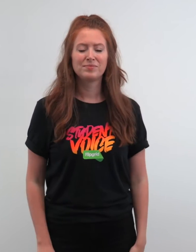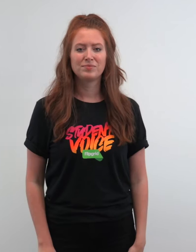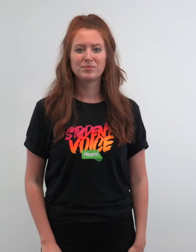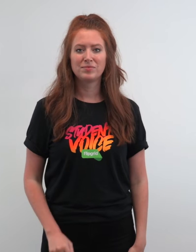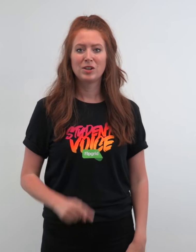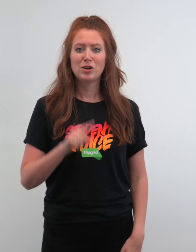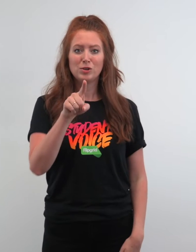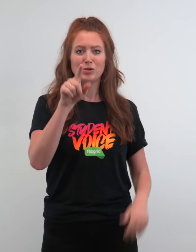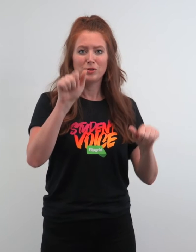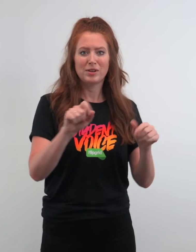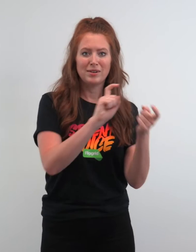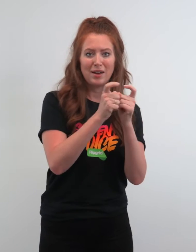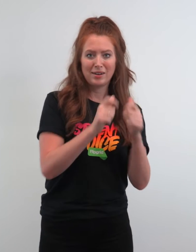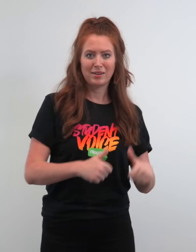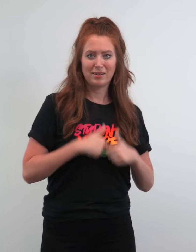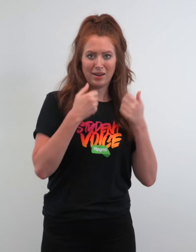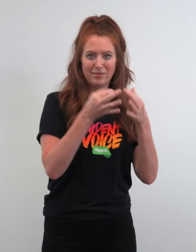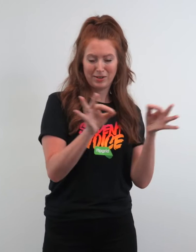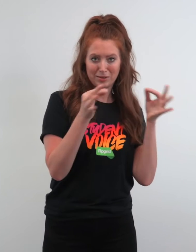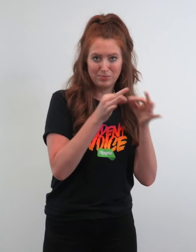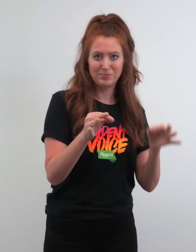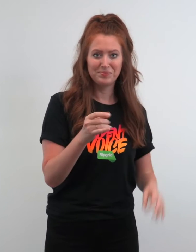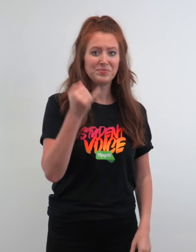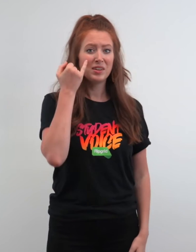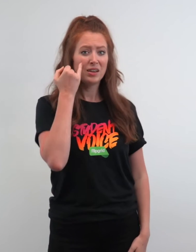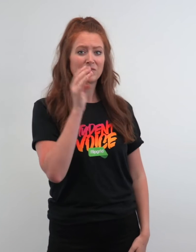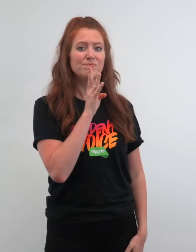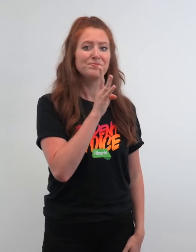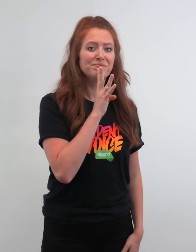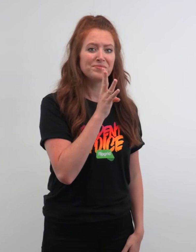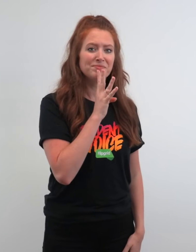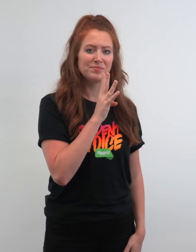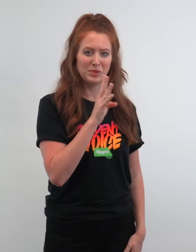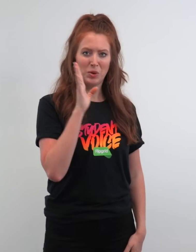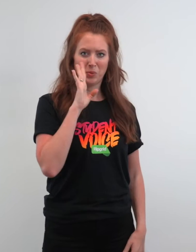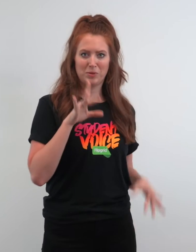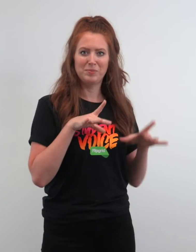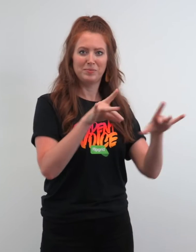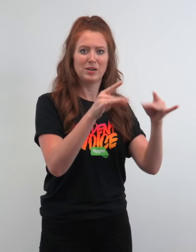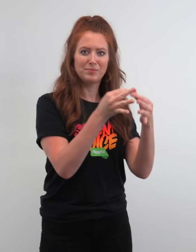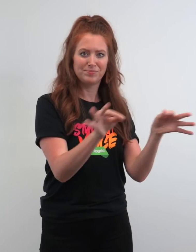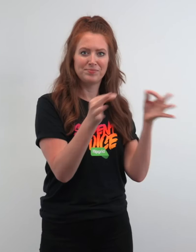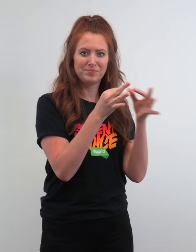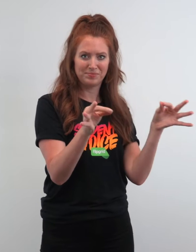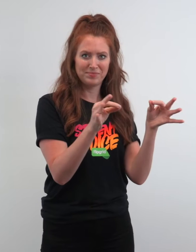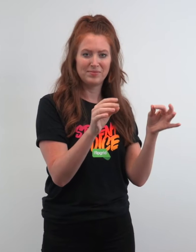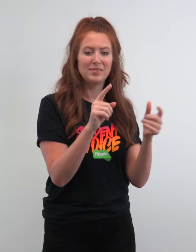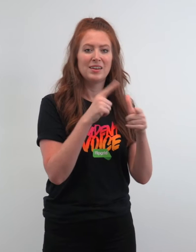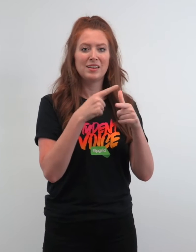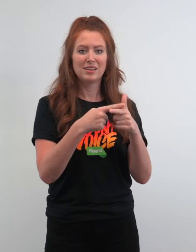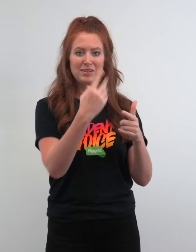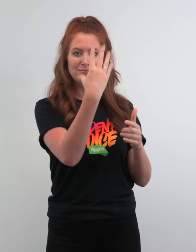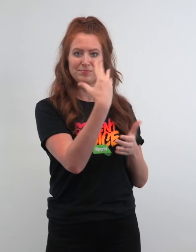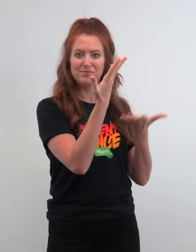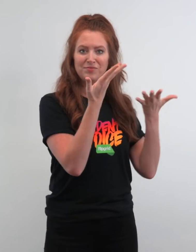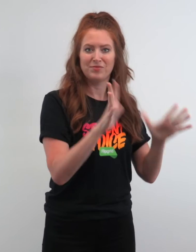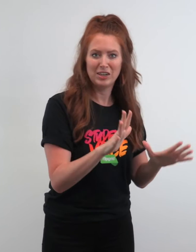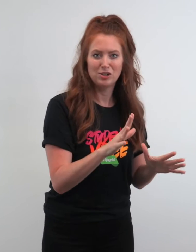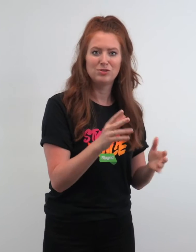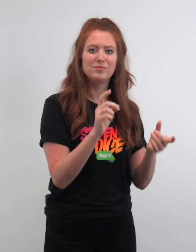captions? You can edit live captions. If you're speaking, it will pick up the captions. When